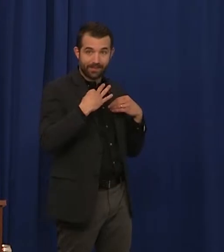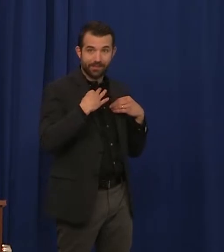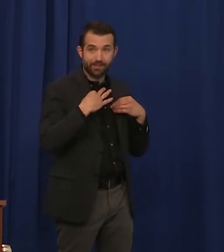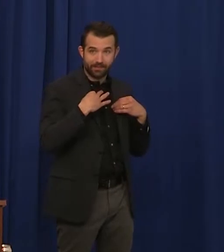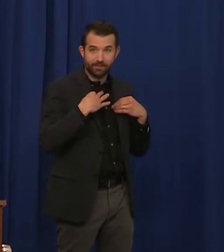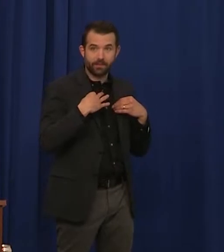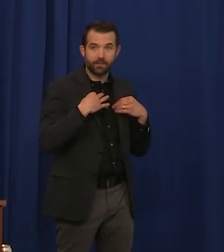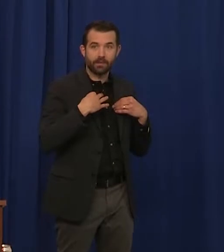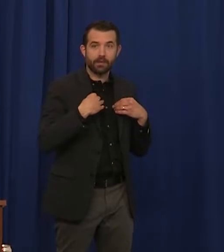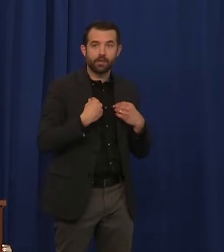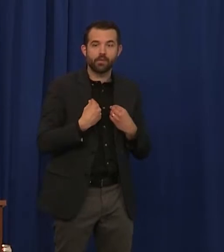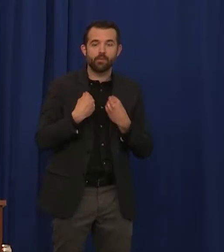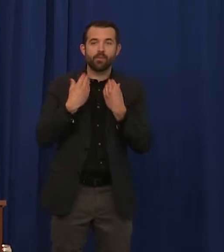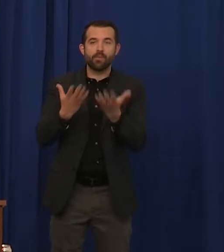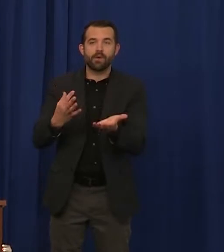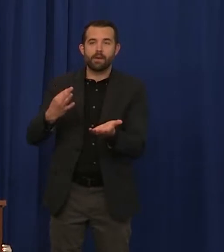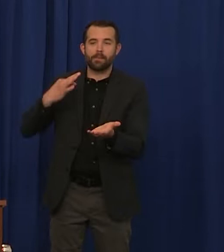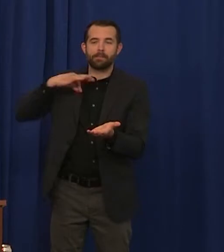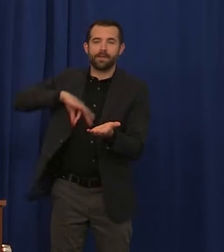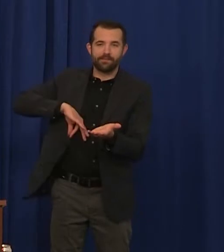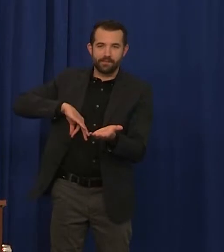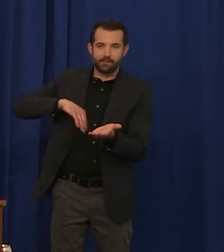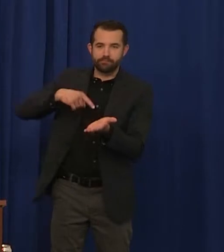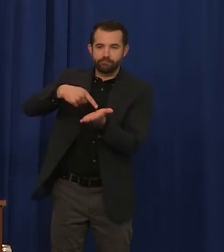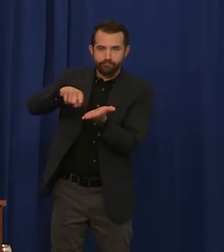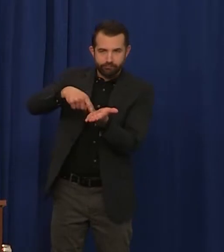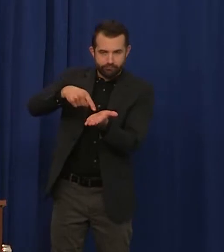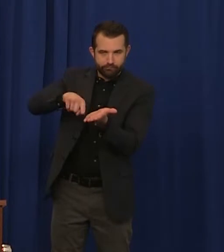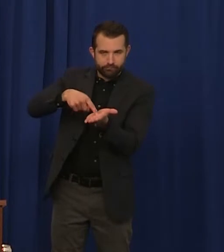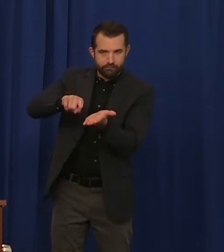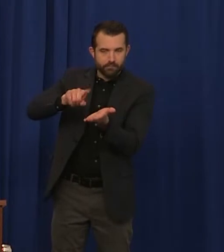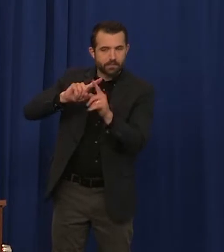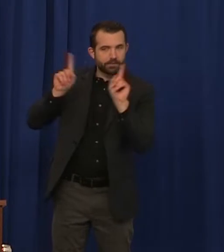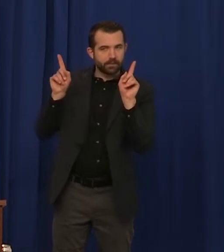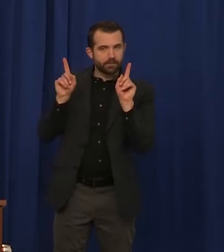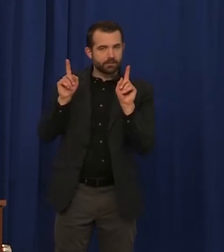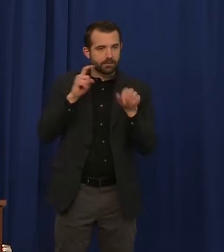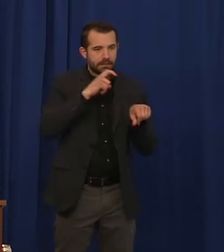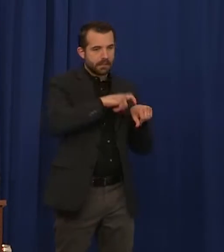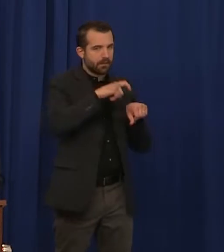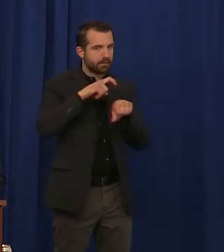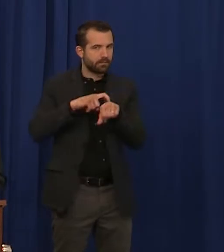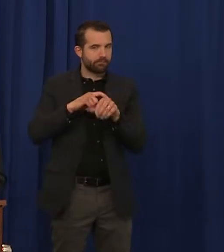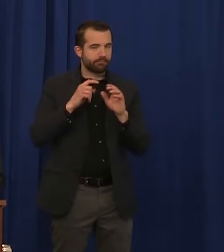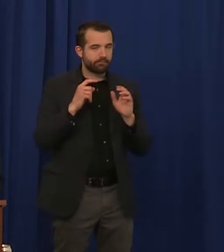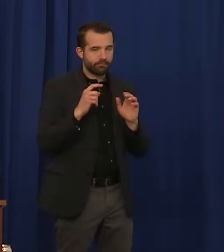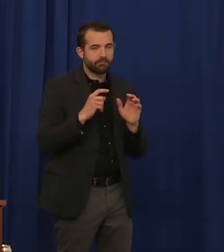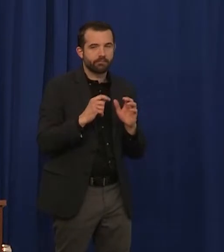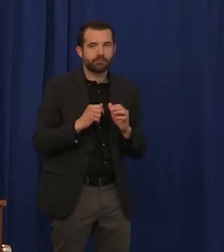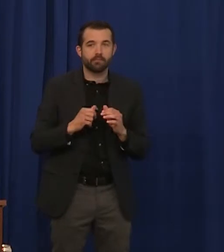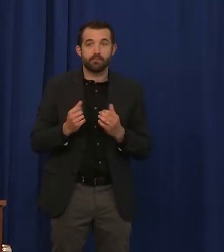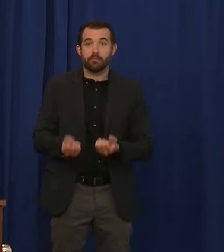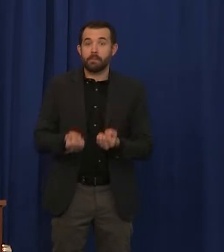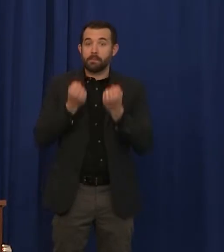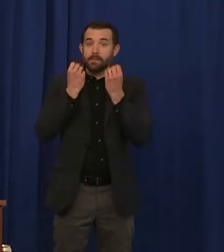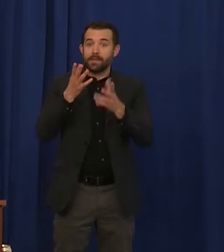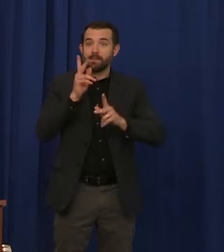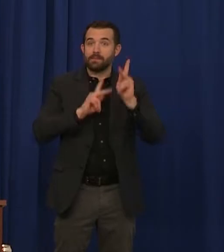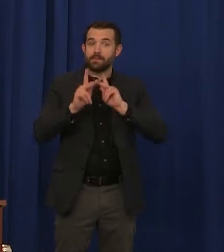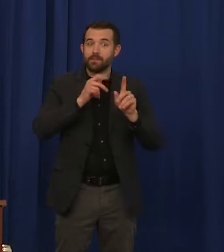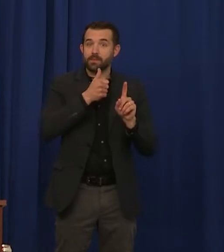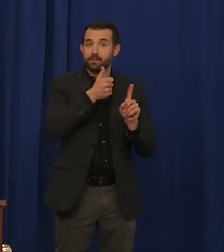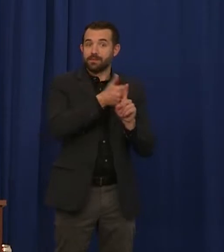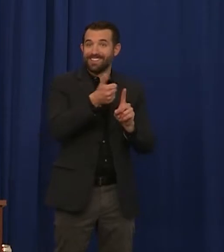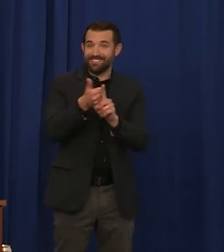of the things that we have done, I mean, there are a number of people who are self-employed who have submitted applications at this